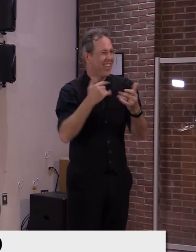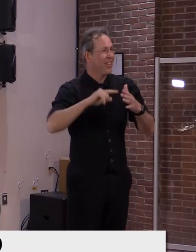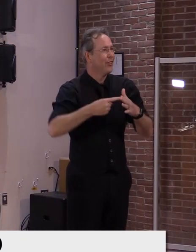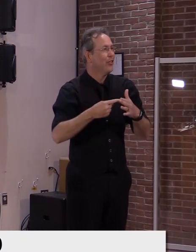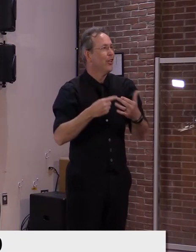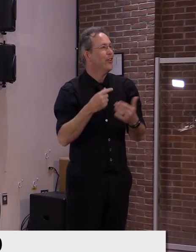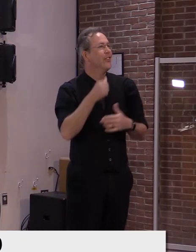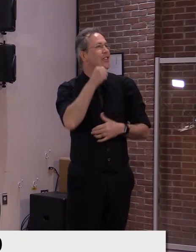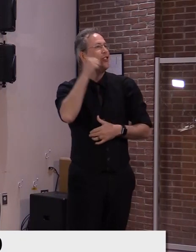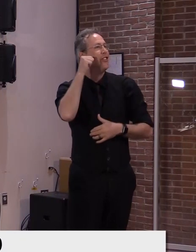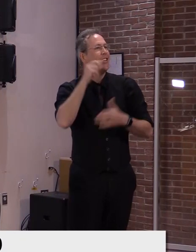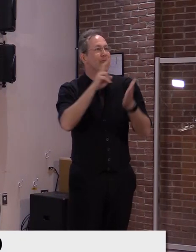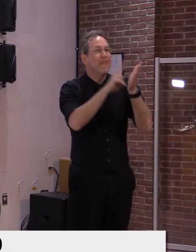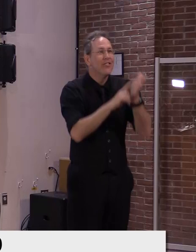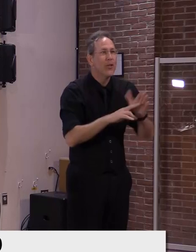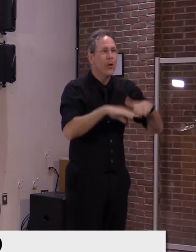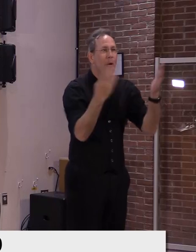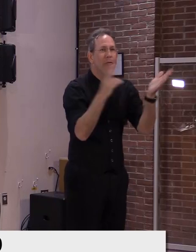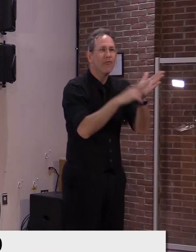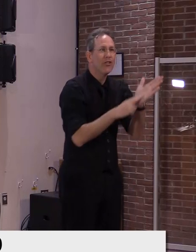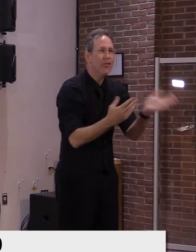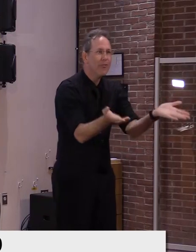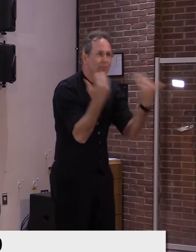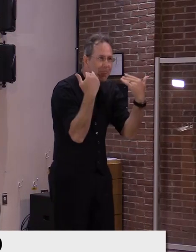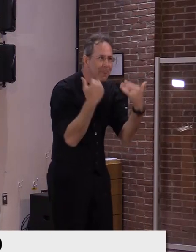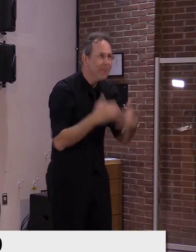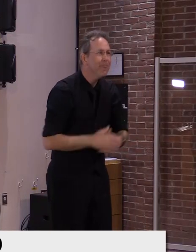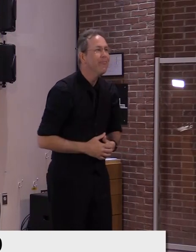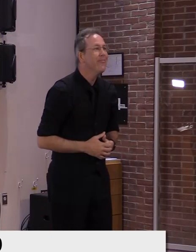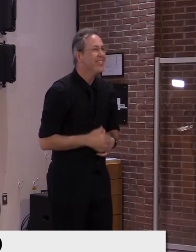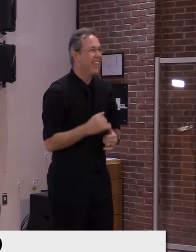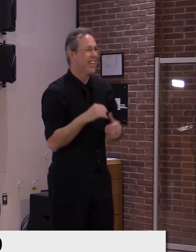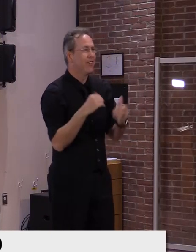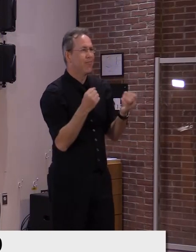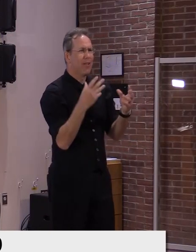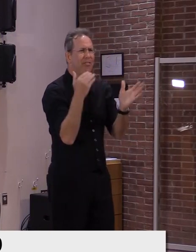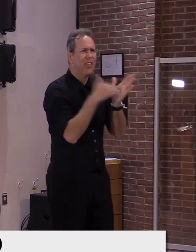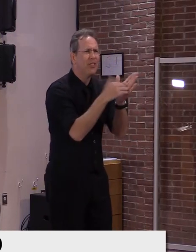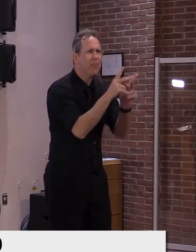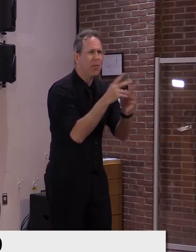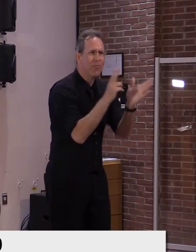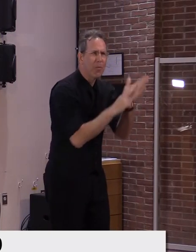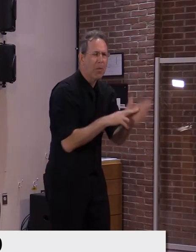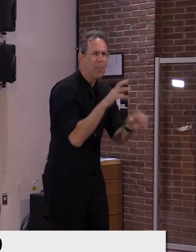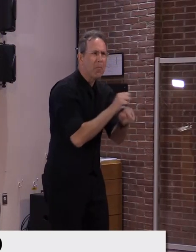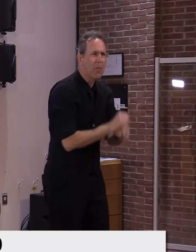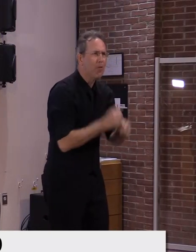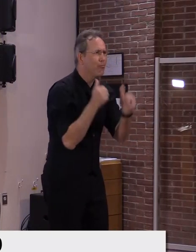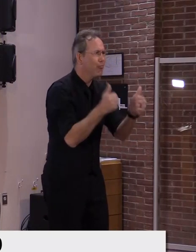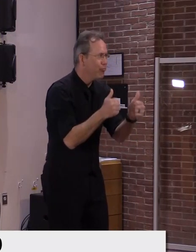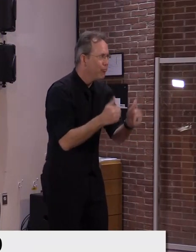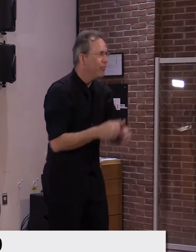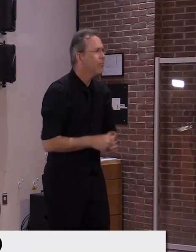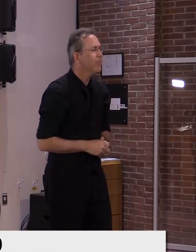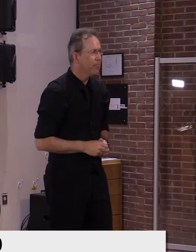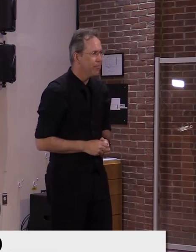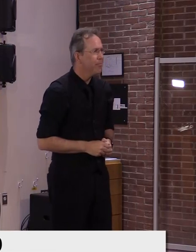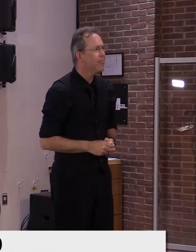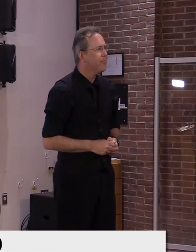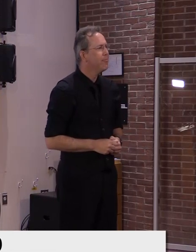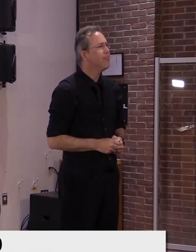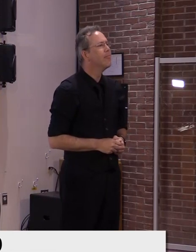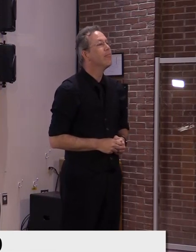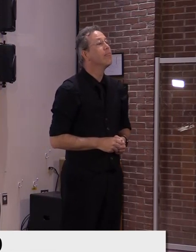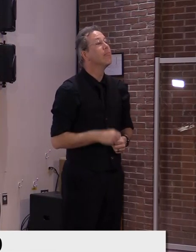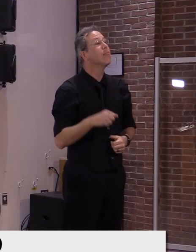than 15,000 Vermonters in that age group have made appointments. Turning to BIPOC Vermonters